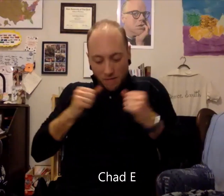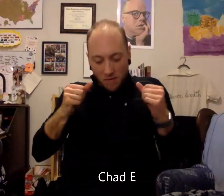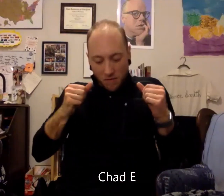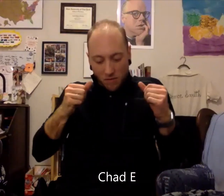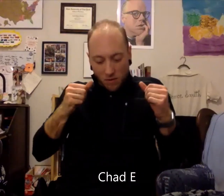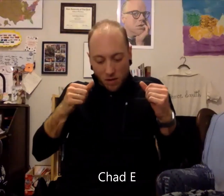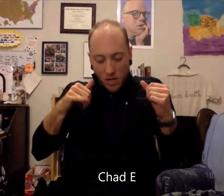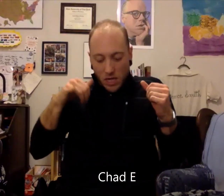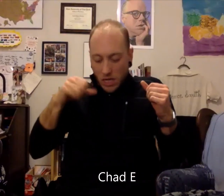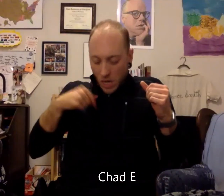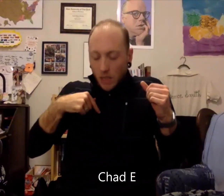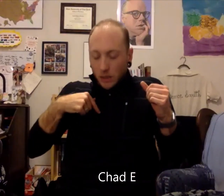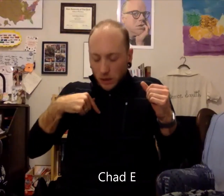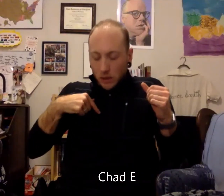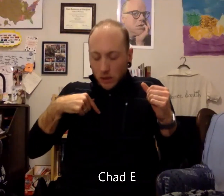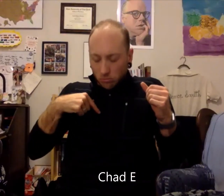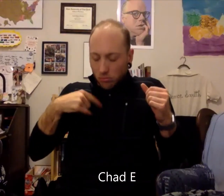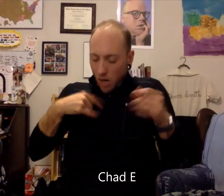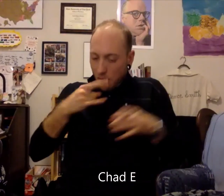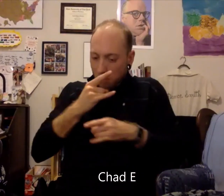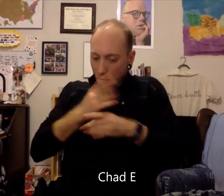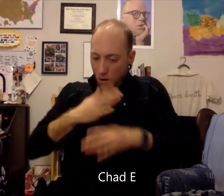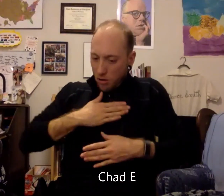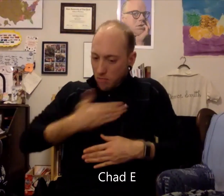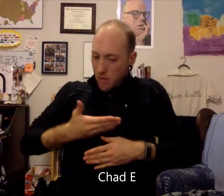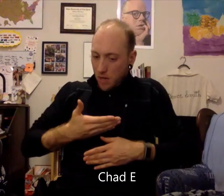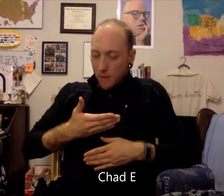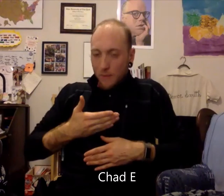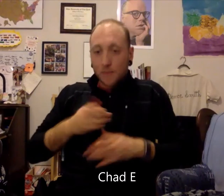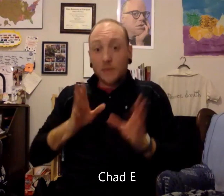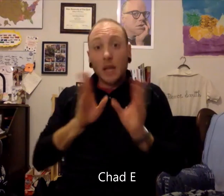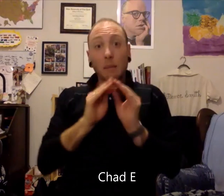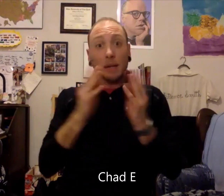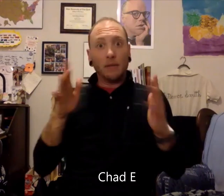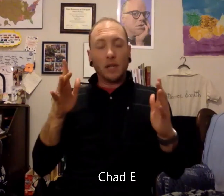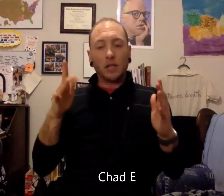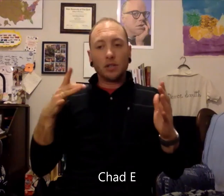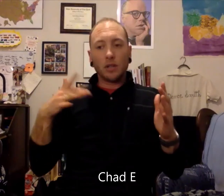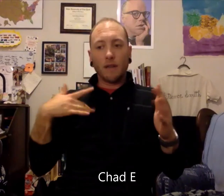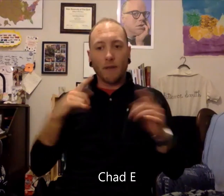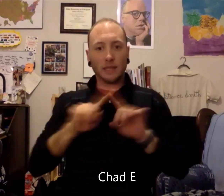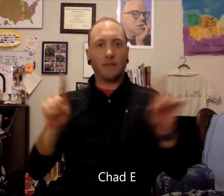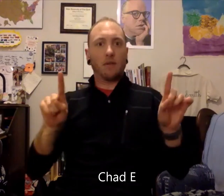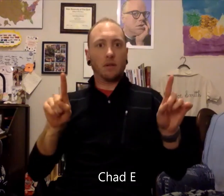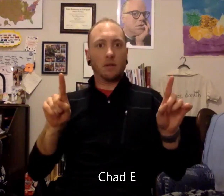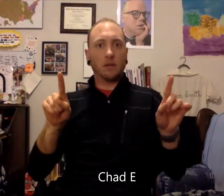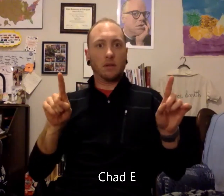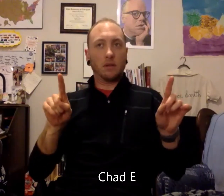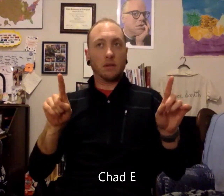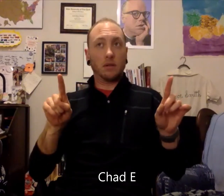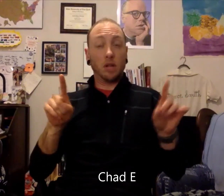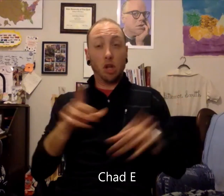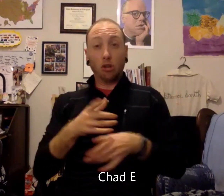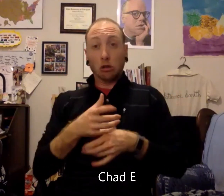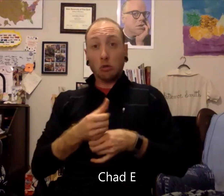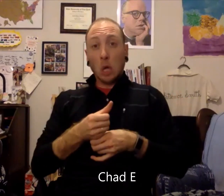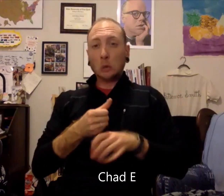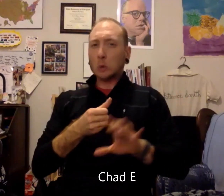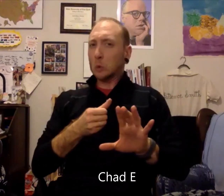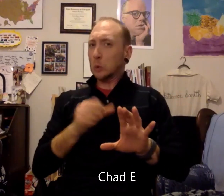meeting was over, I felt different. I didn't know how to explain it, and I didn't necessarily even trust it because, during my drinking, stuff